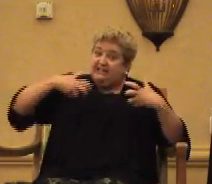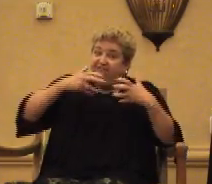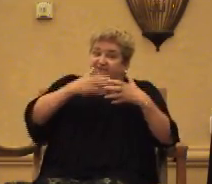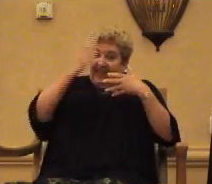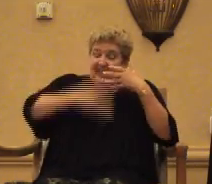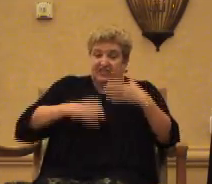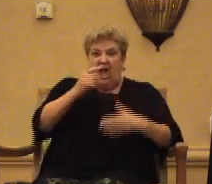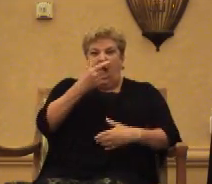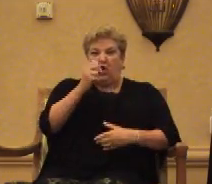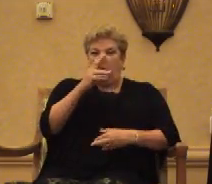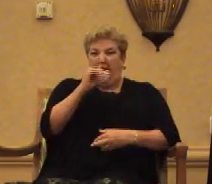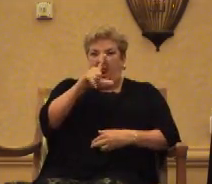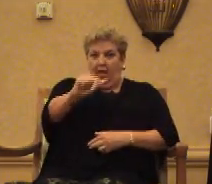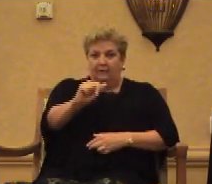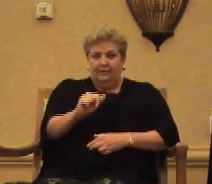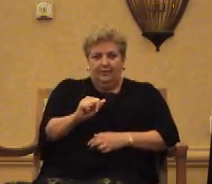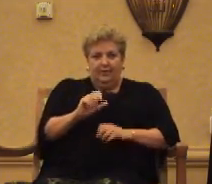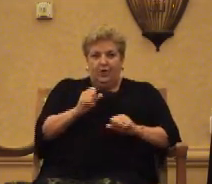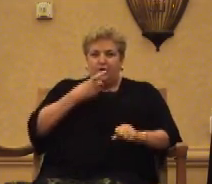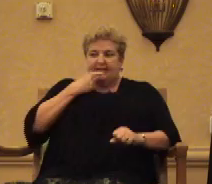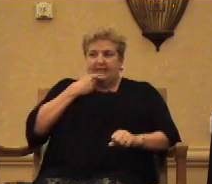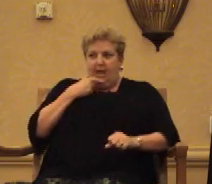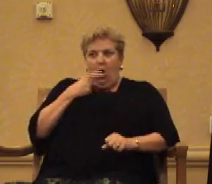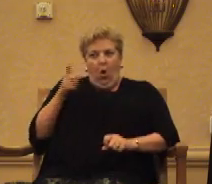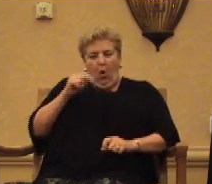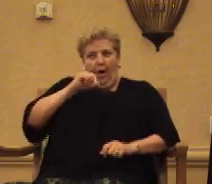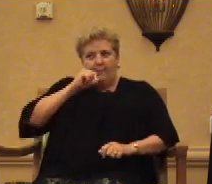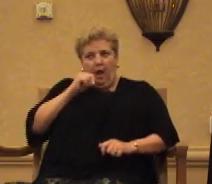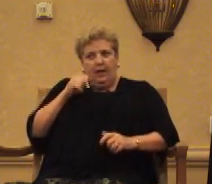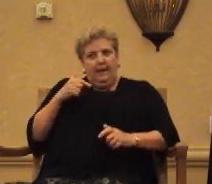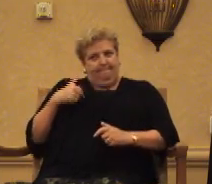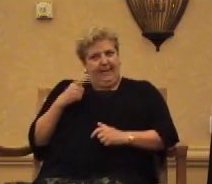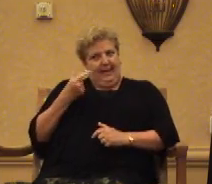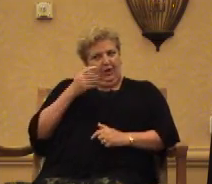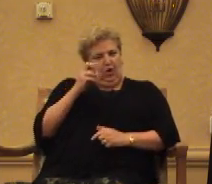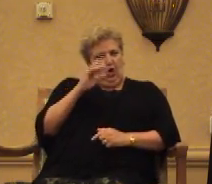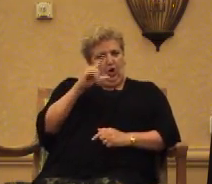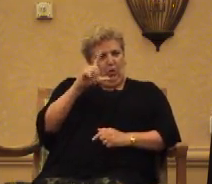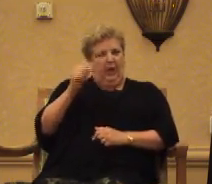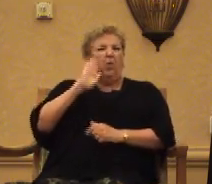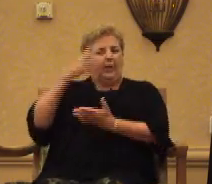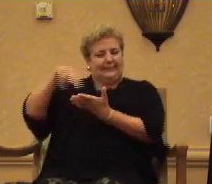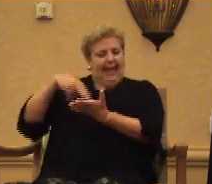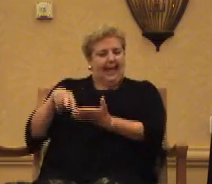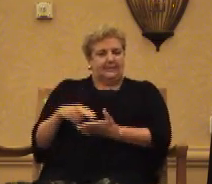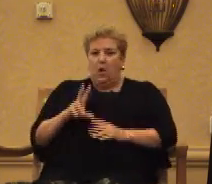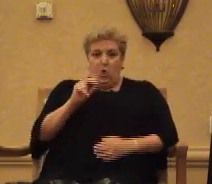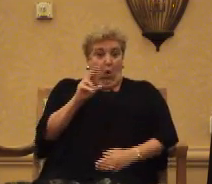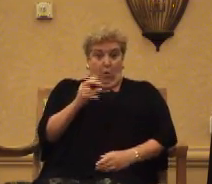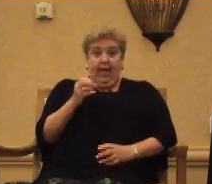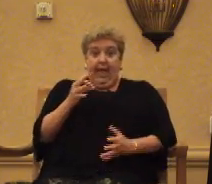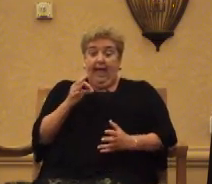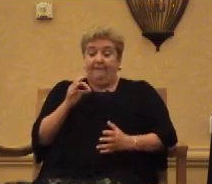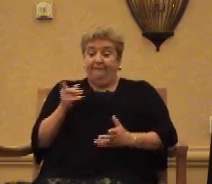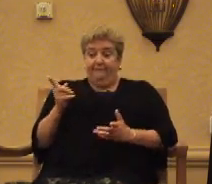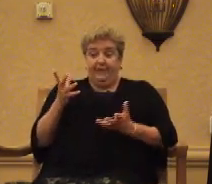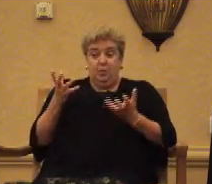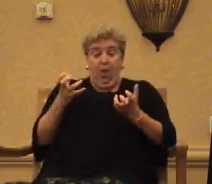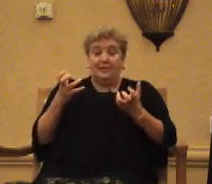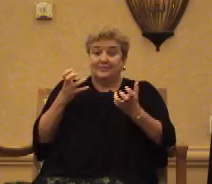You can tell yourself all you want, me and the gorilla are just gonna have a dance. No, you're not, no. It's gonna be bad before it's